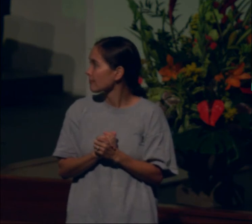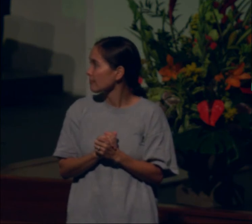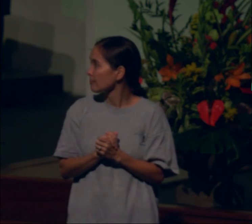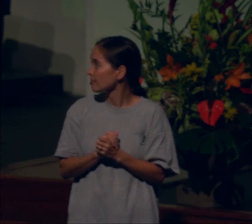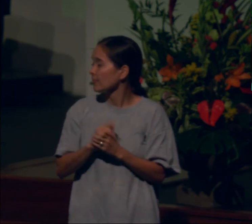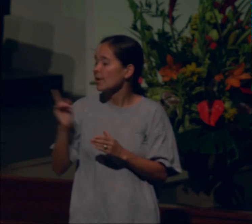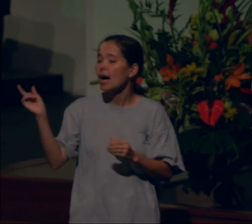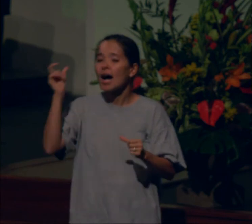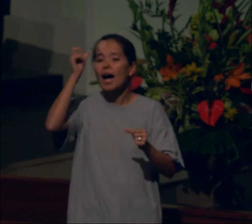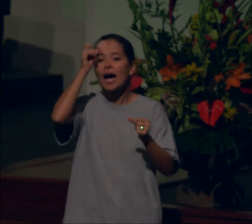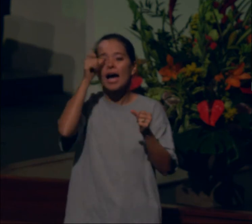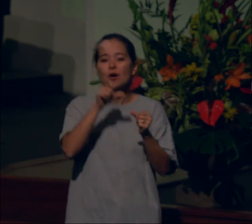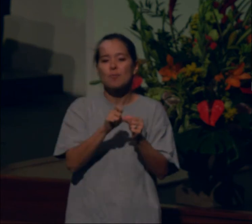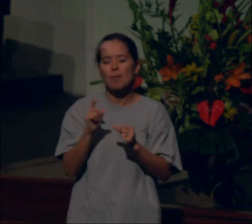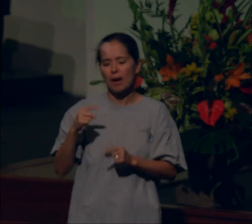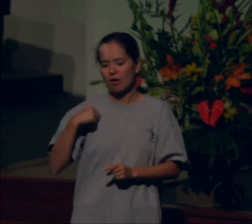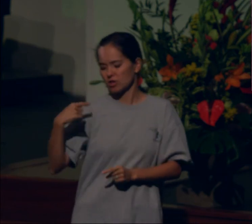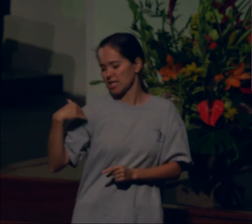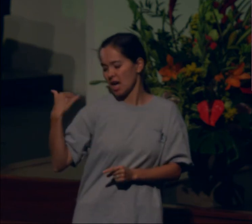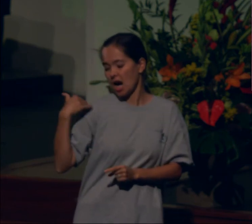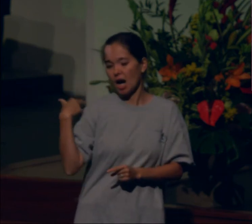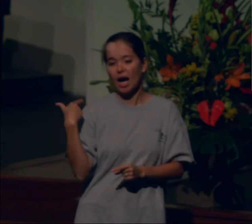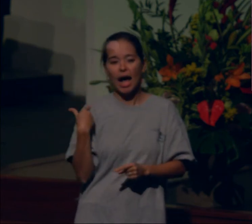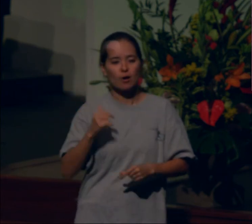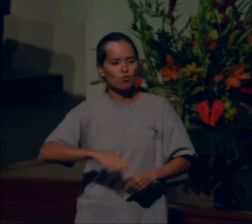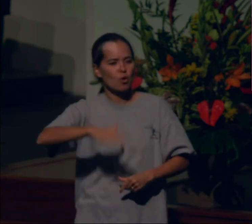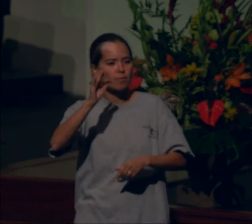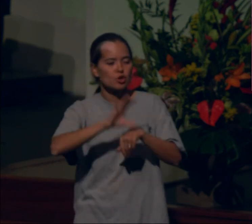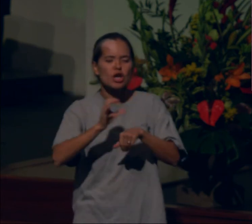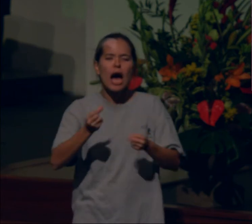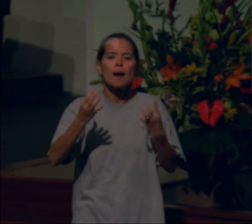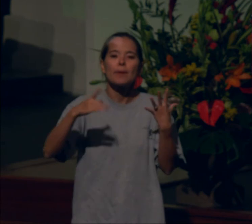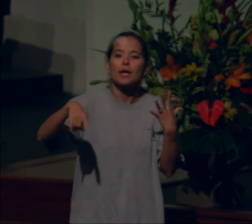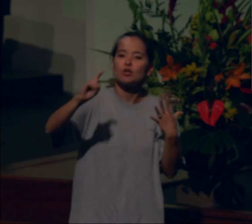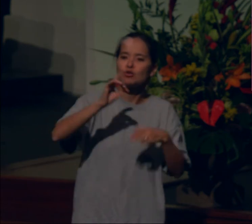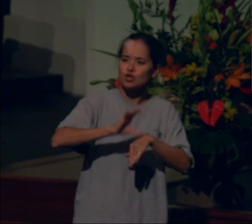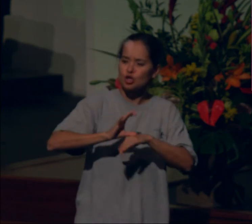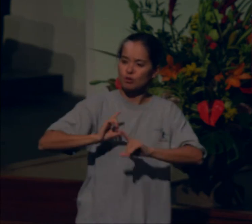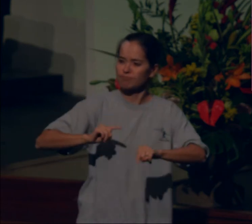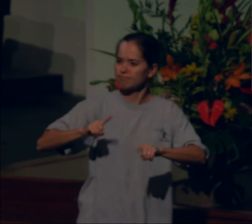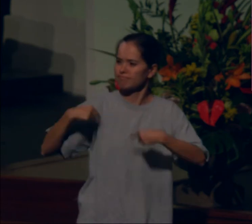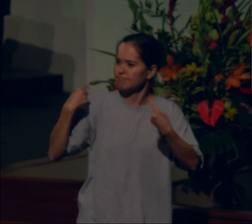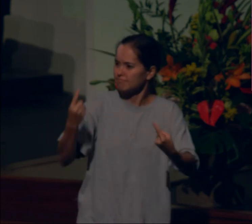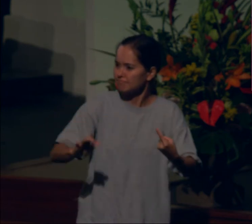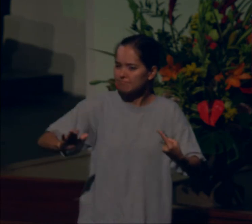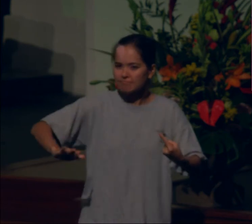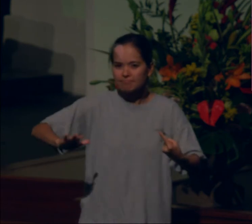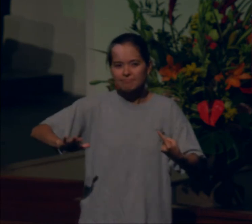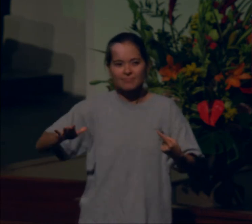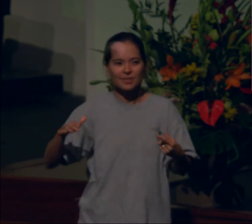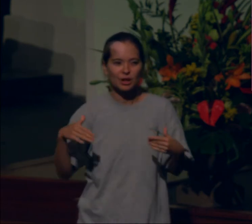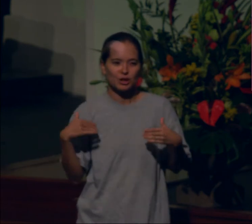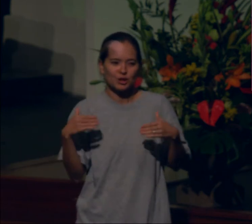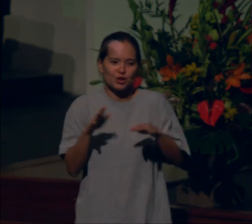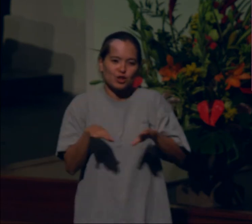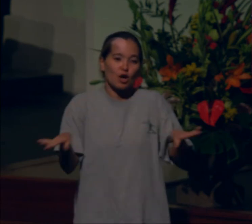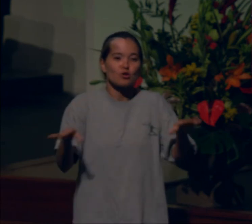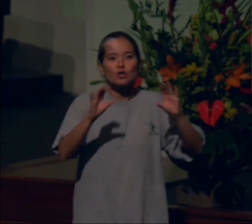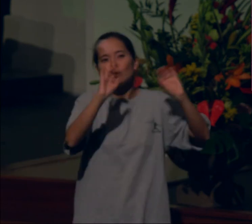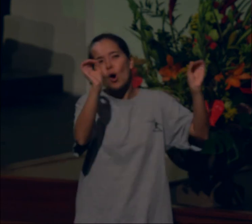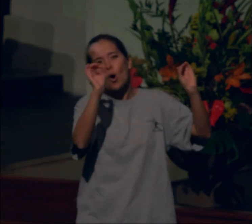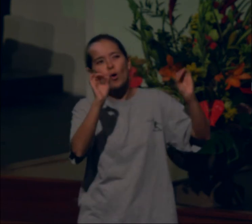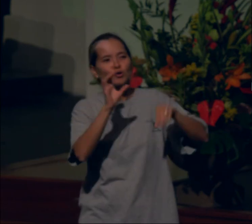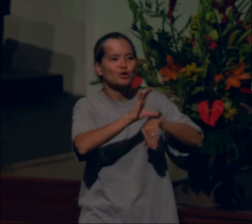I remember when I was just a youth, I was raised in the church. How many of you were raised in church? Let me see. How many of you were church orphans? Let me see. No, I'm kidding.